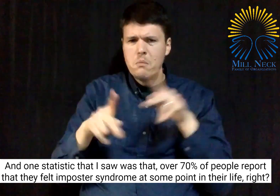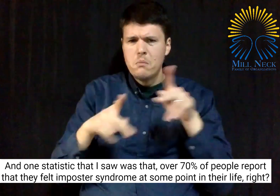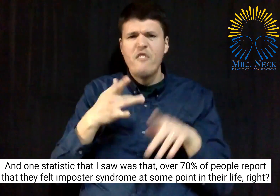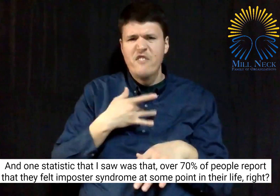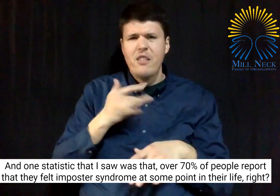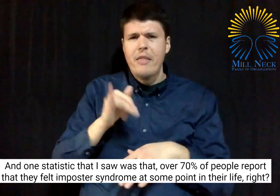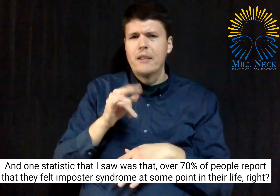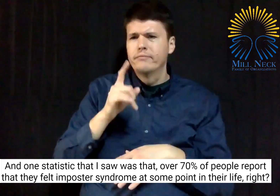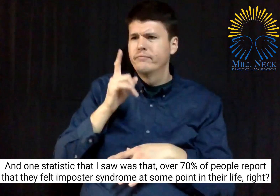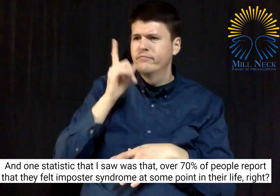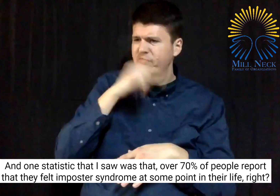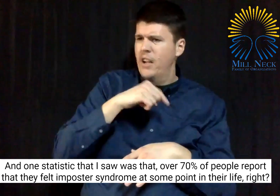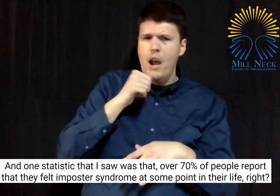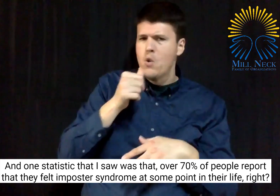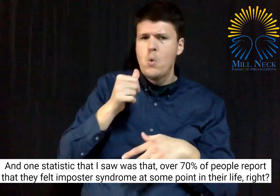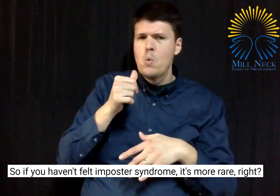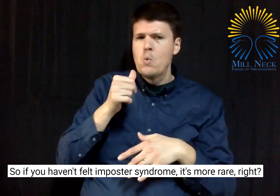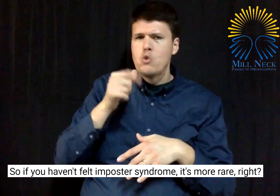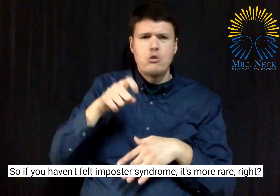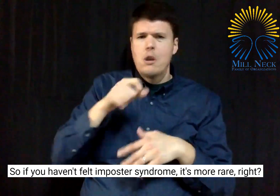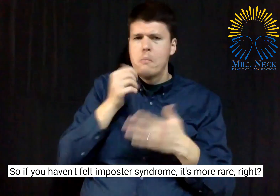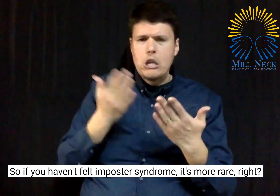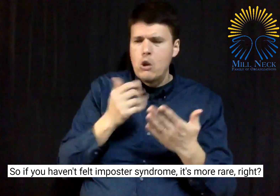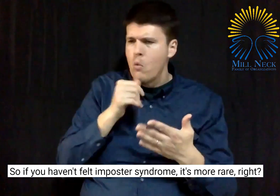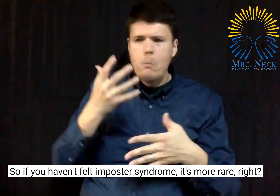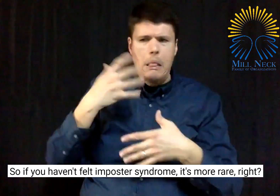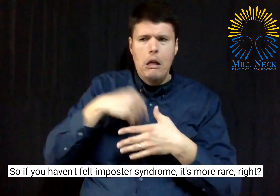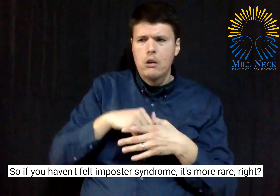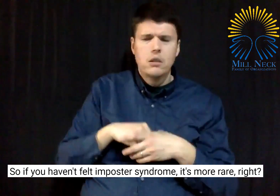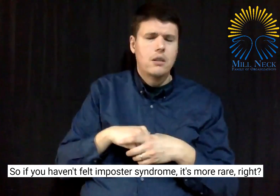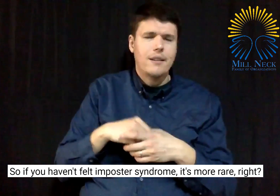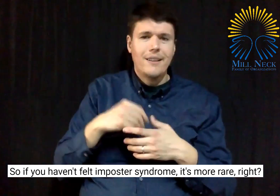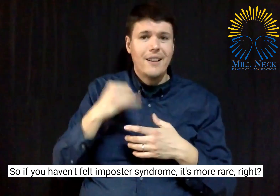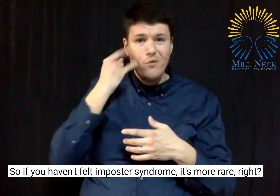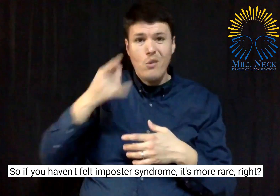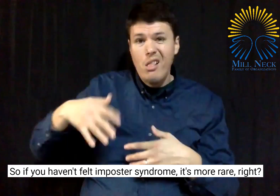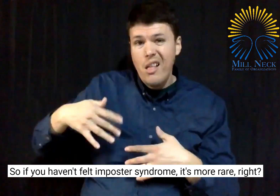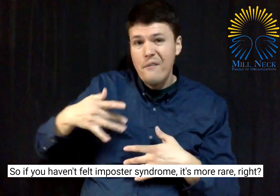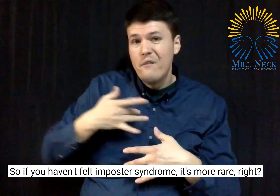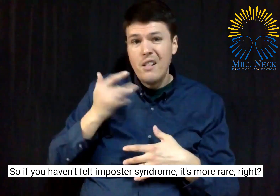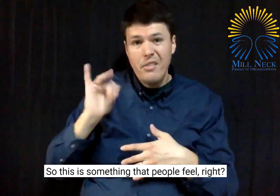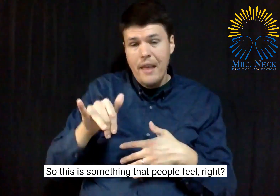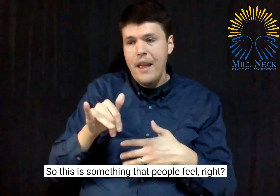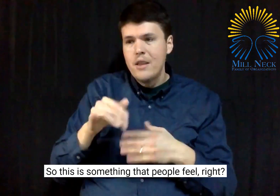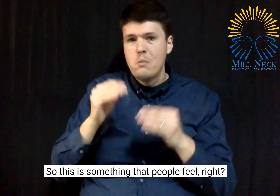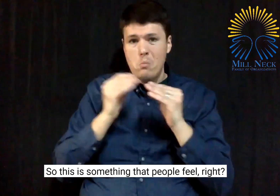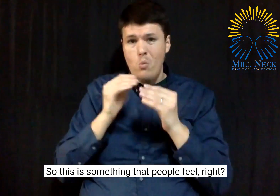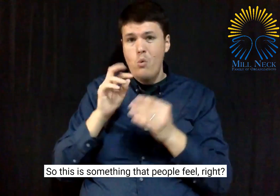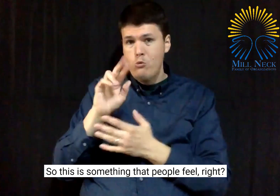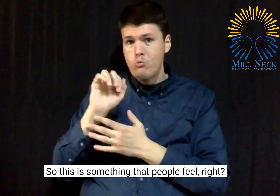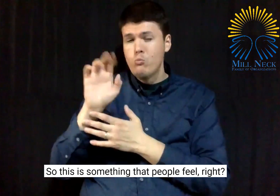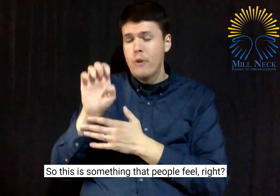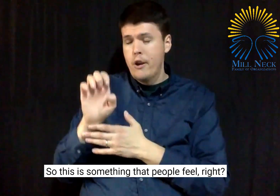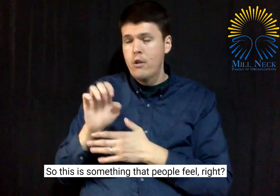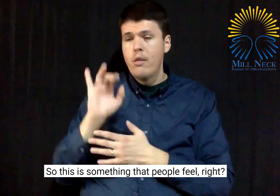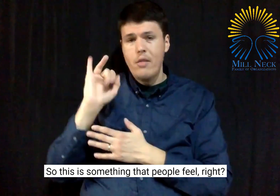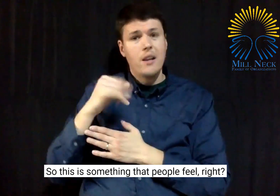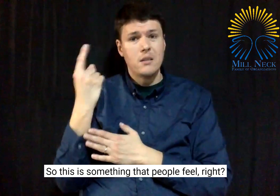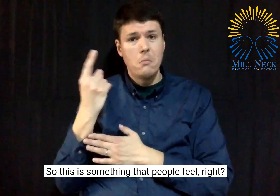syndrome at some point in their life, right? So if you haven't felt imposter syndrome, it's more rare, right? So this is something that people feel, right, that they